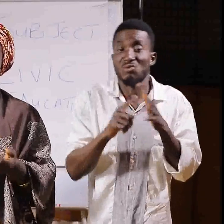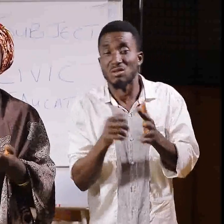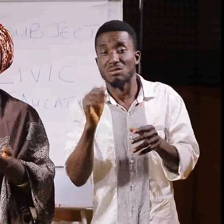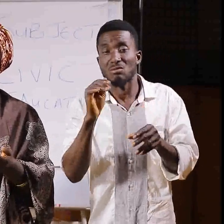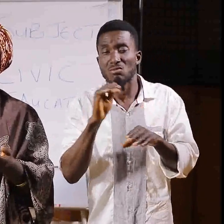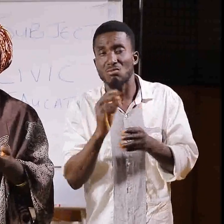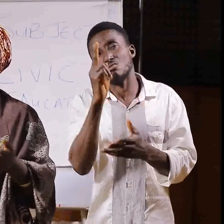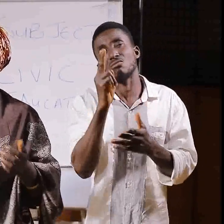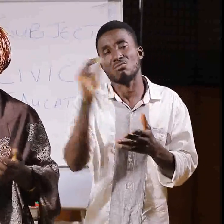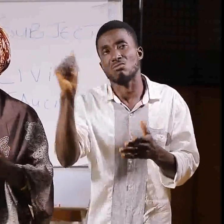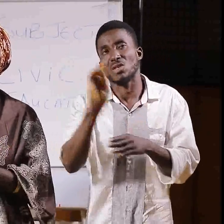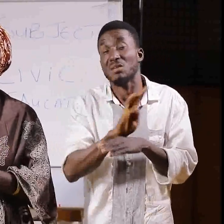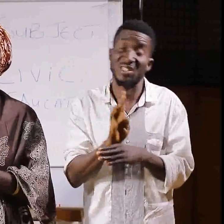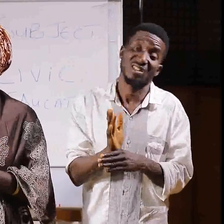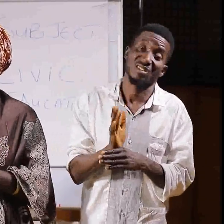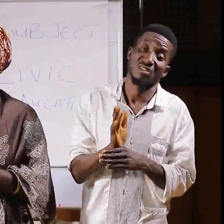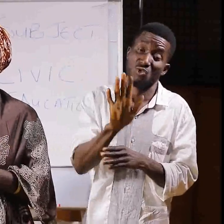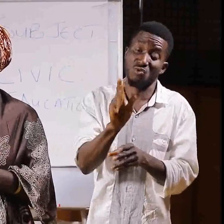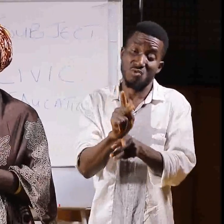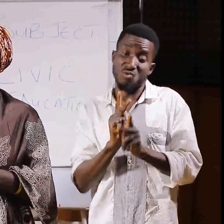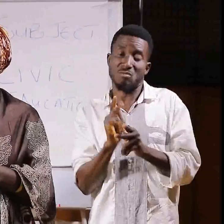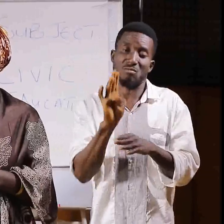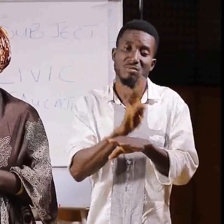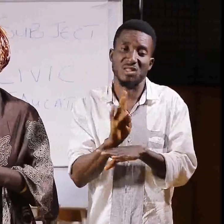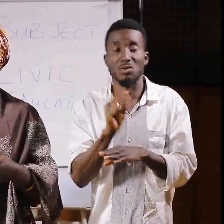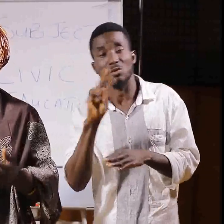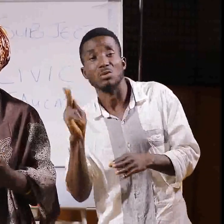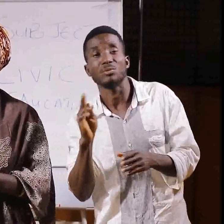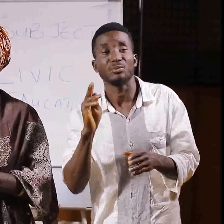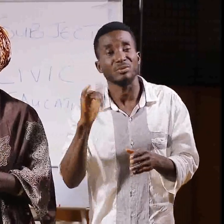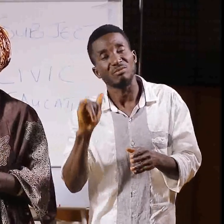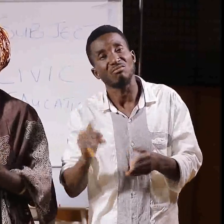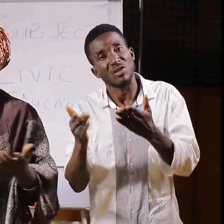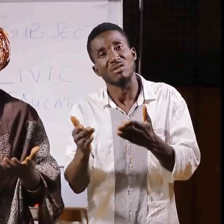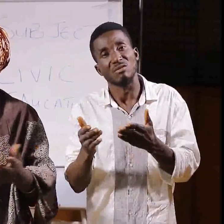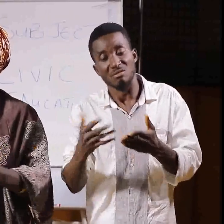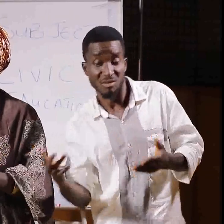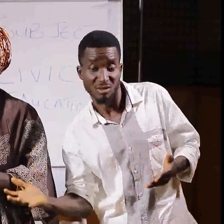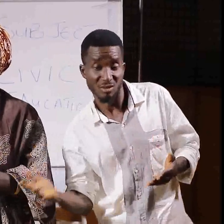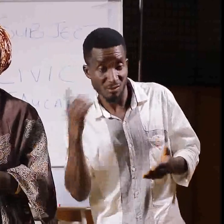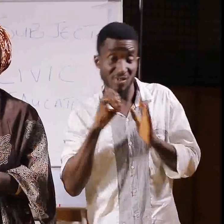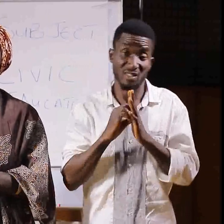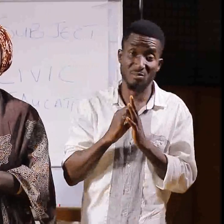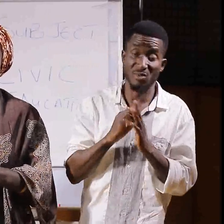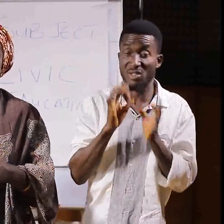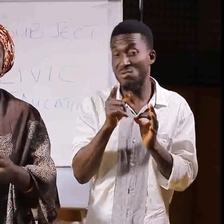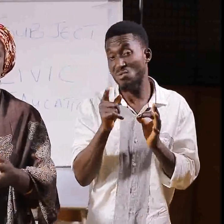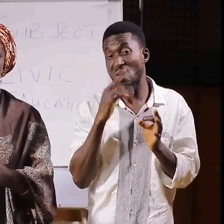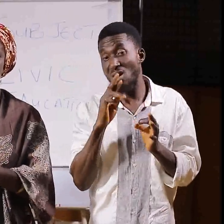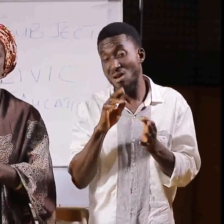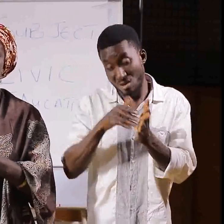start up your own business, or they give you equipment. For example, if you